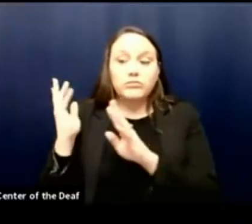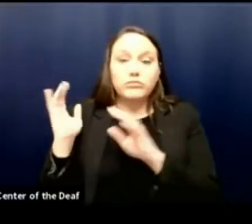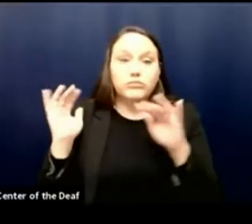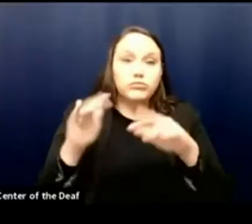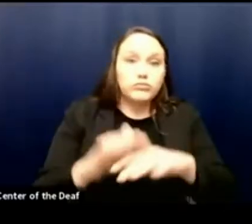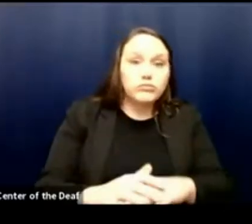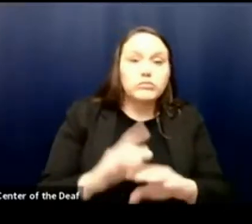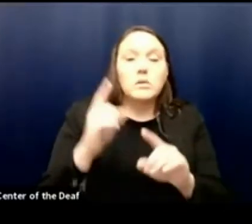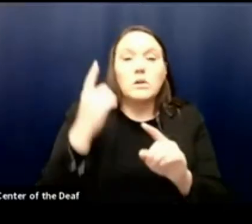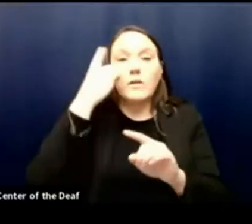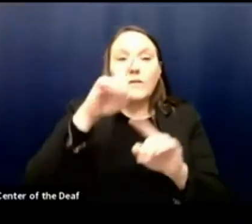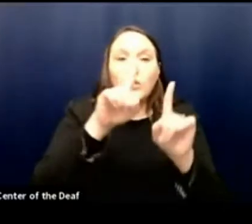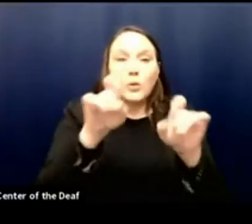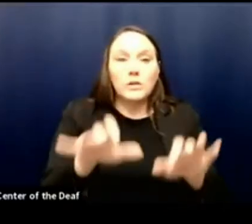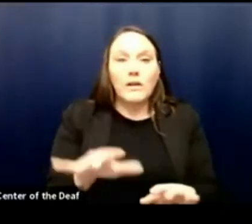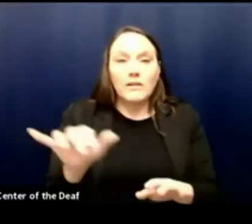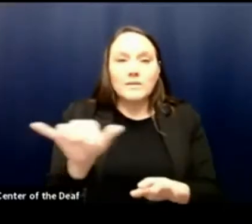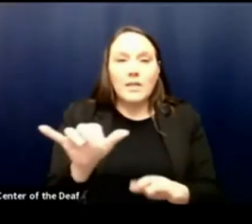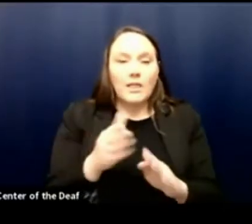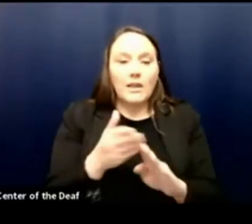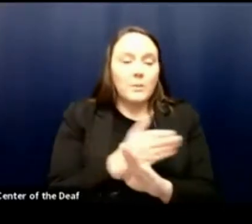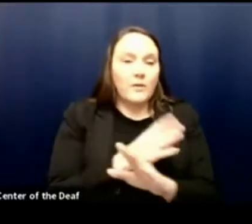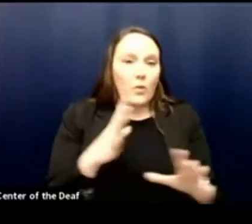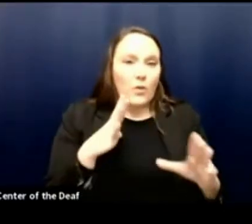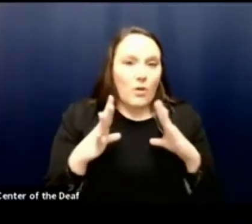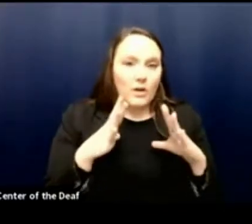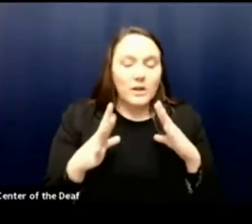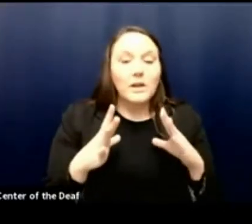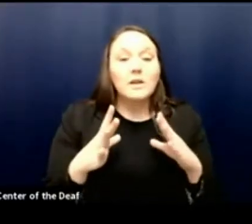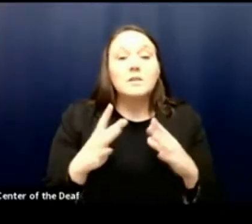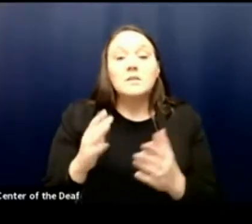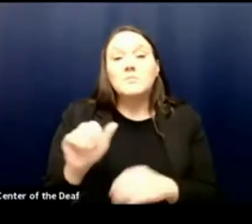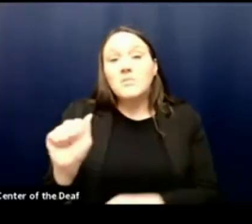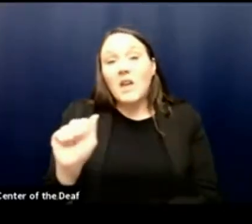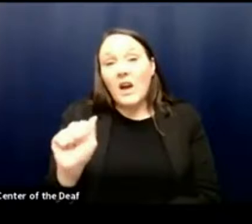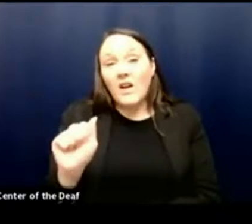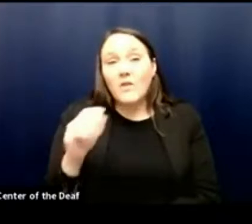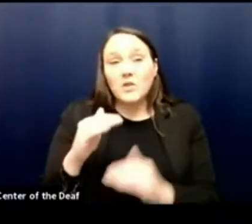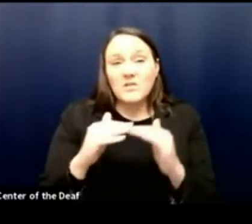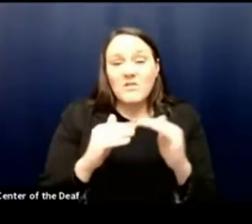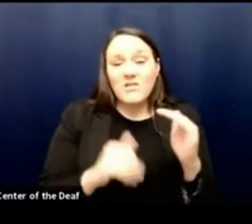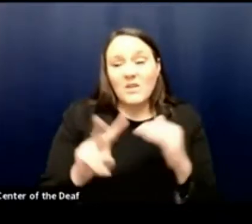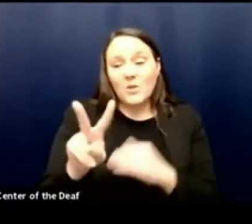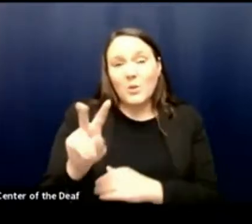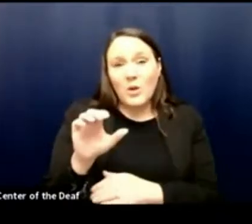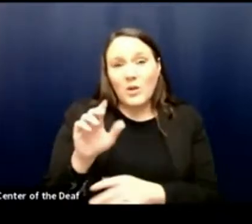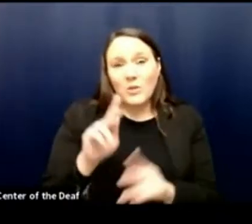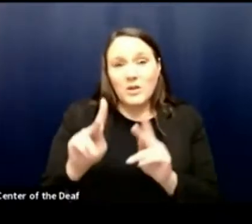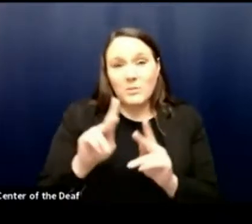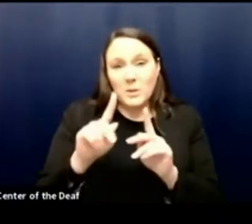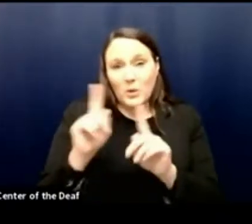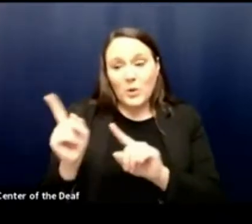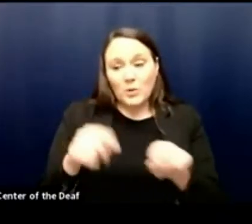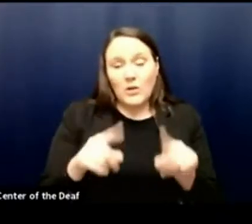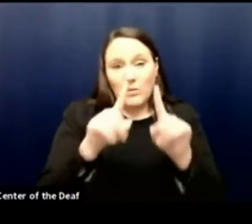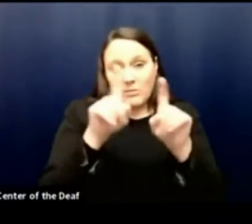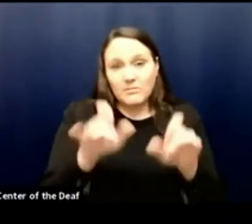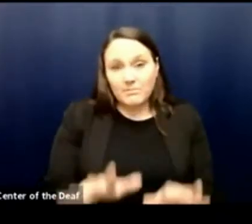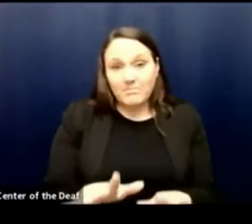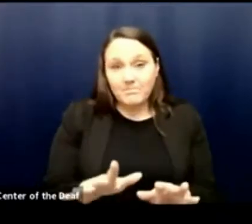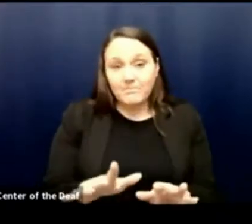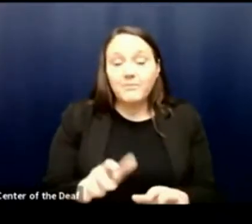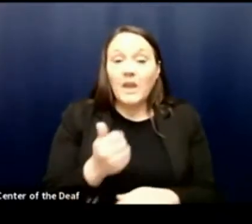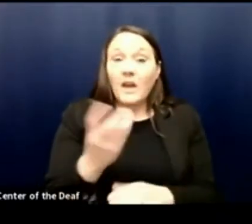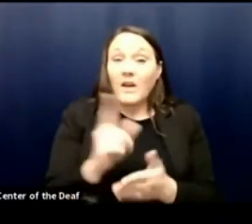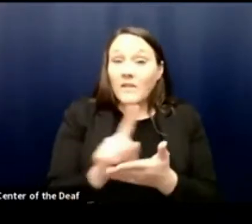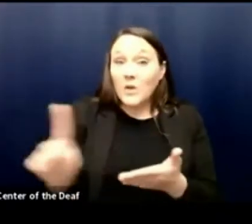before the holidays. On average, we are currently seeing less than 200 people a day to come get tested. A few weeks ago,